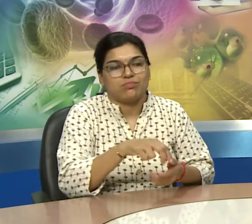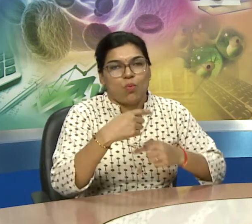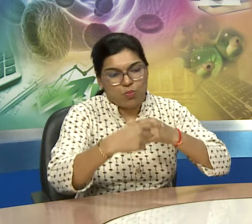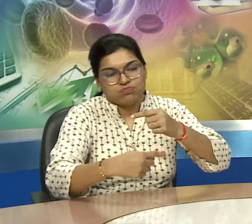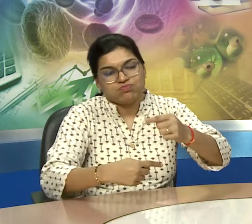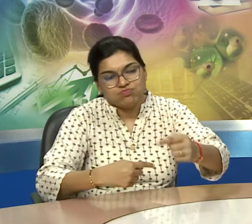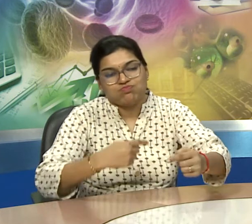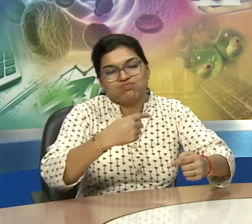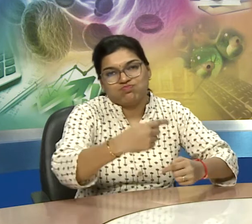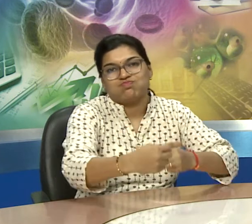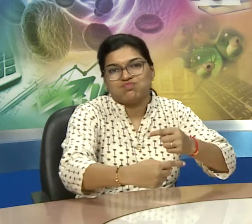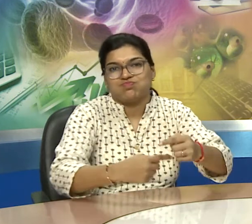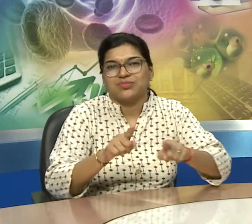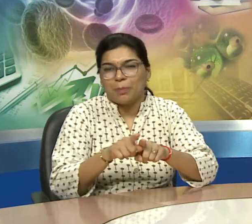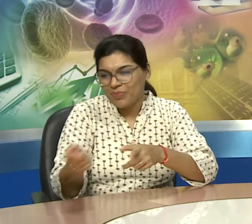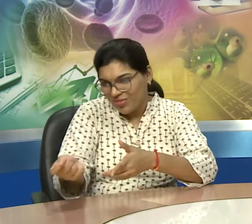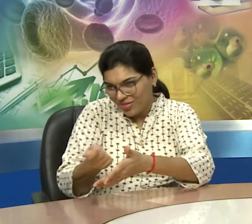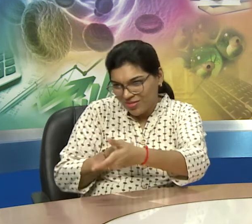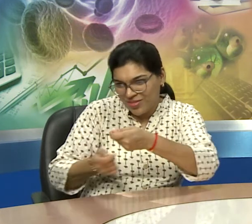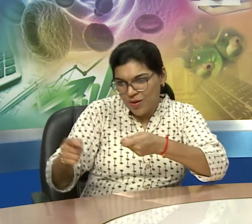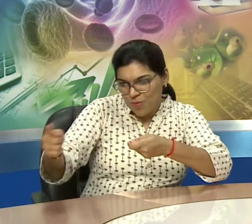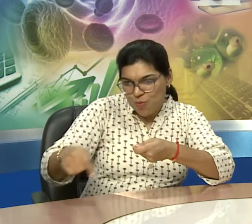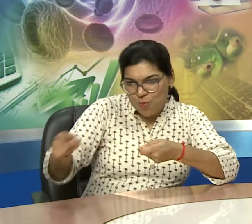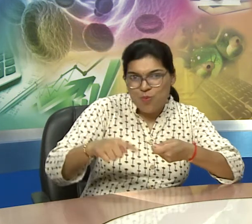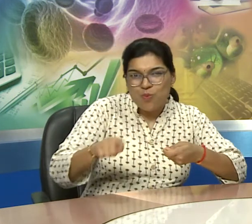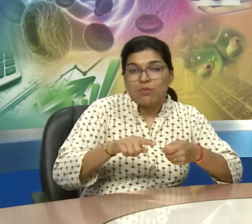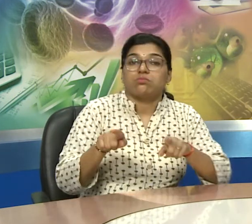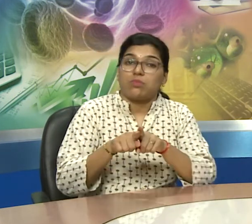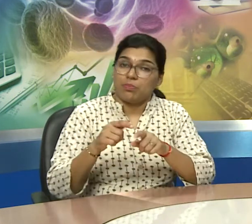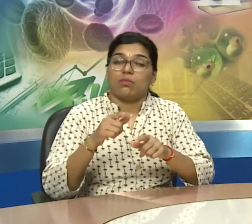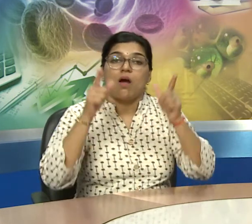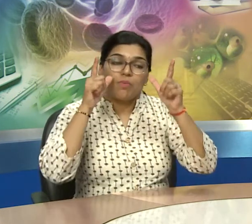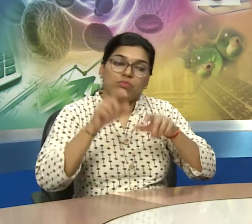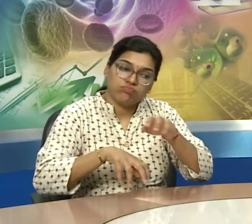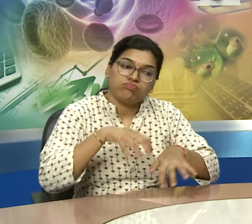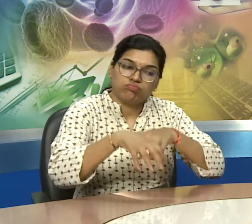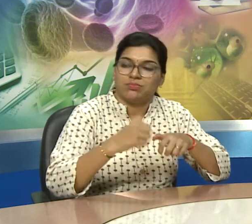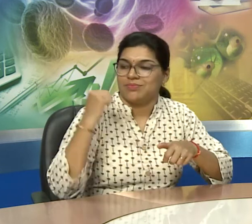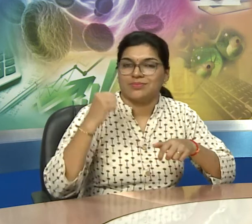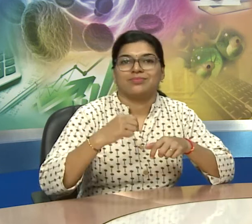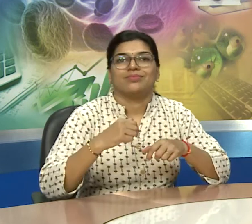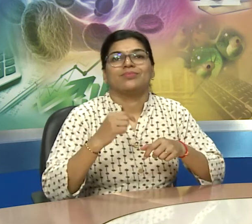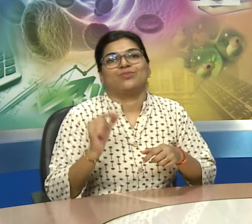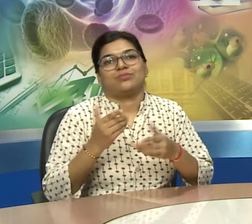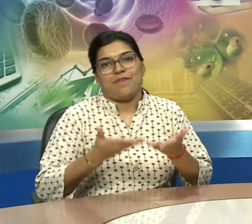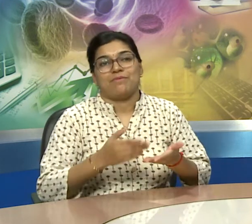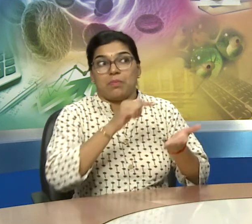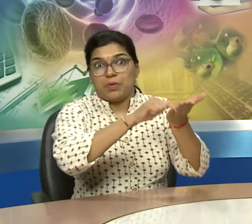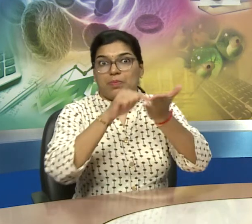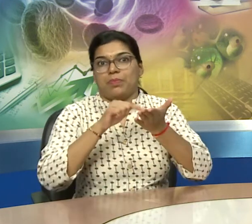that slice of log was used as a wheel to carry things with the help of animals from